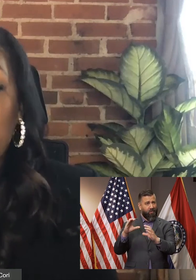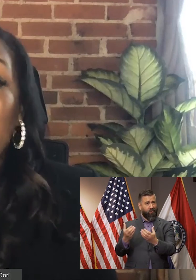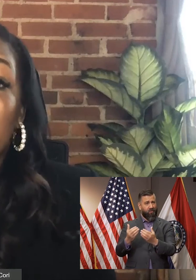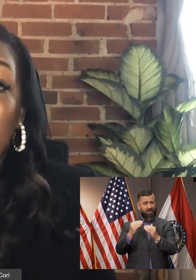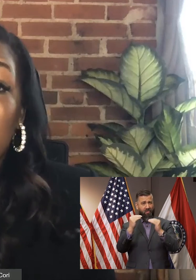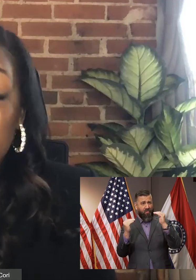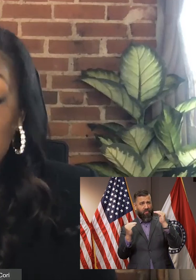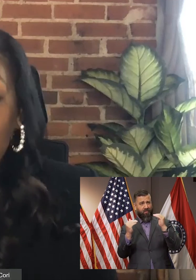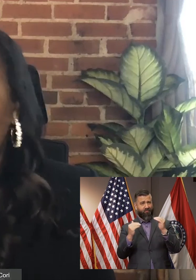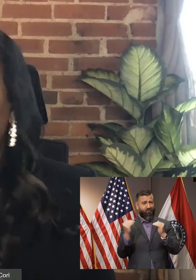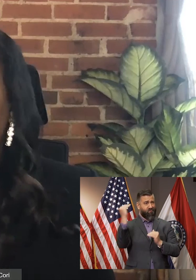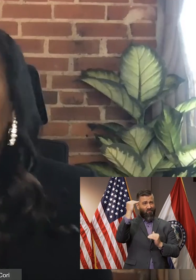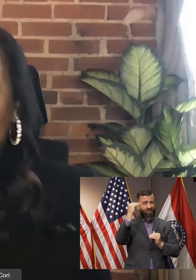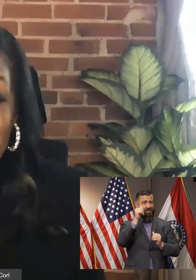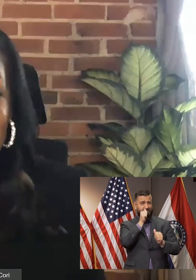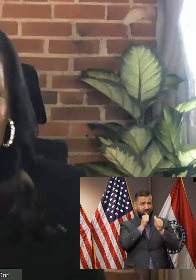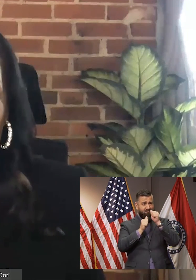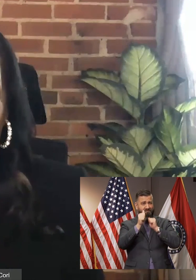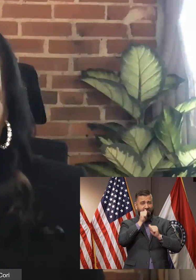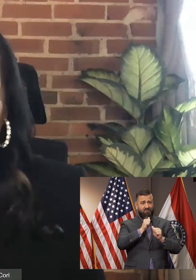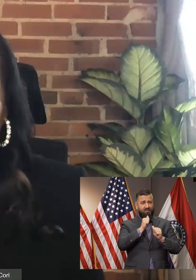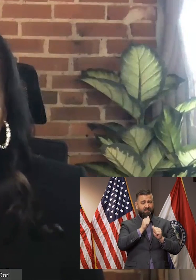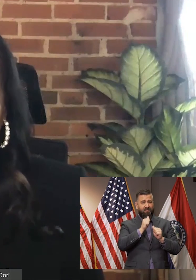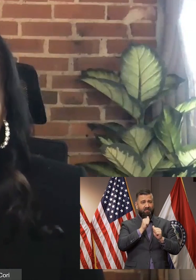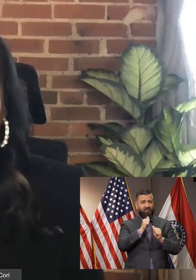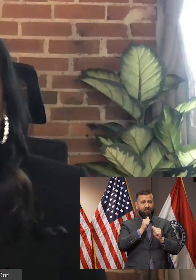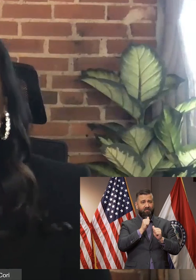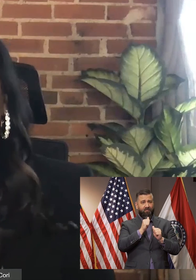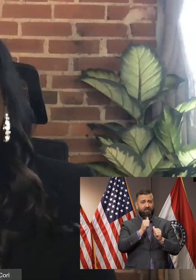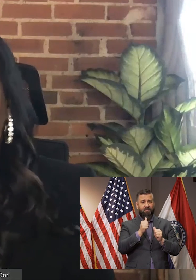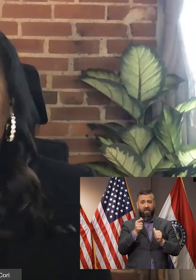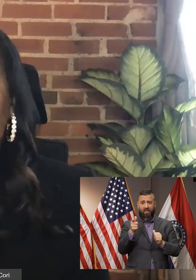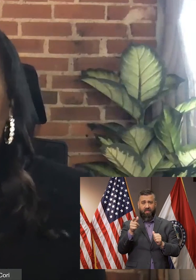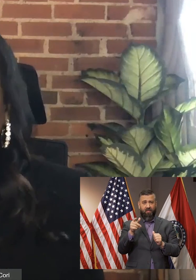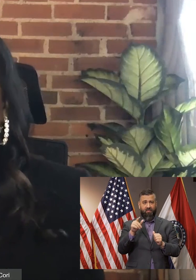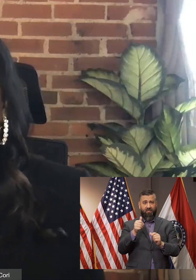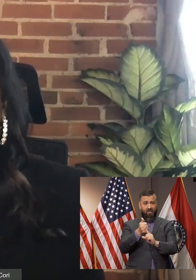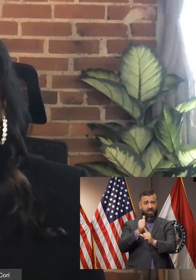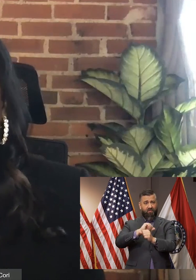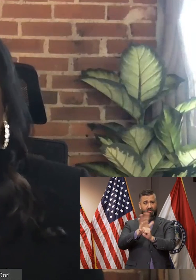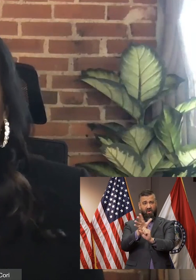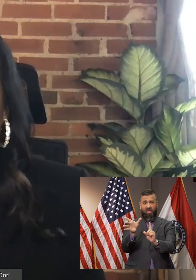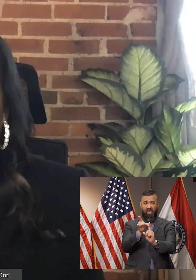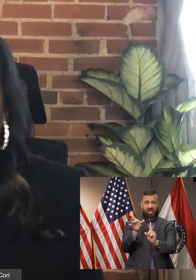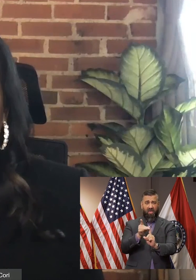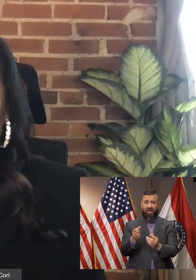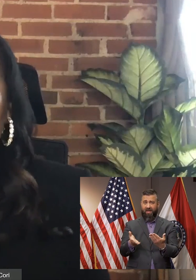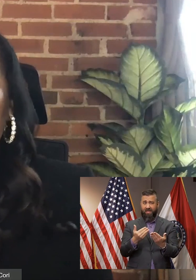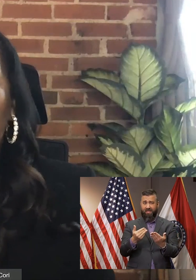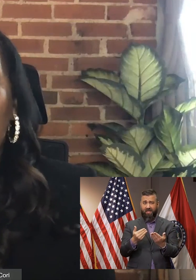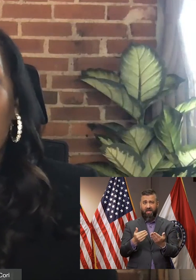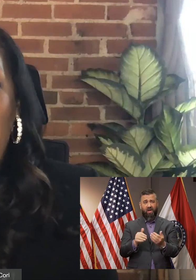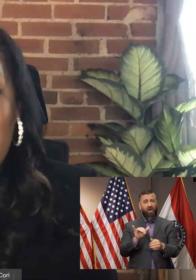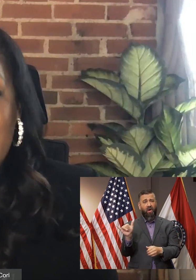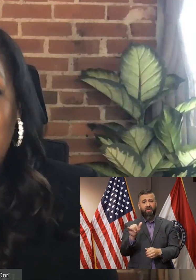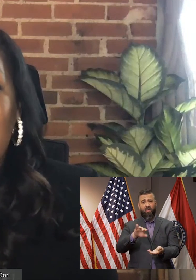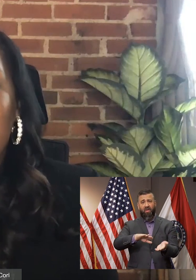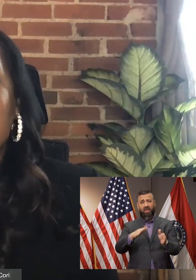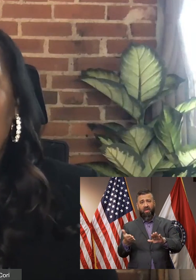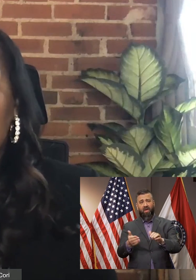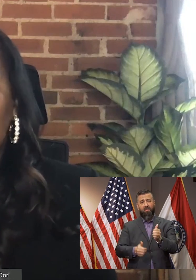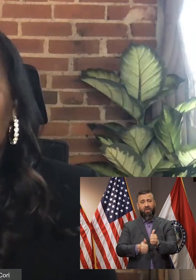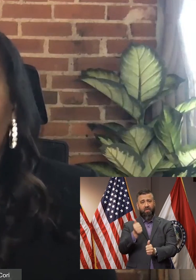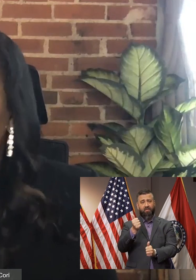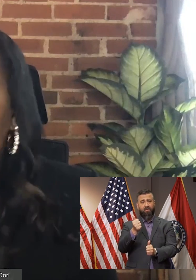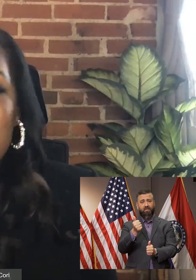from this pandemic, suffering from the cases of being infected, and then also suffering the most deaths. So what we're asking